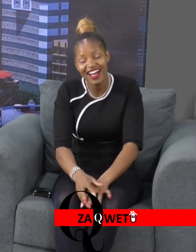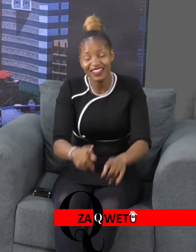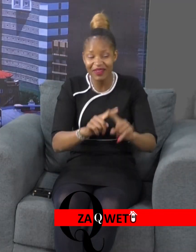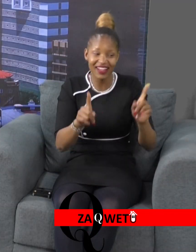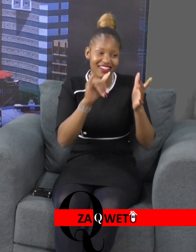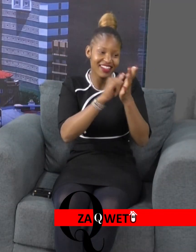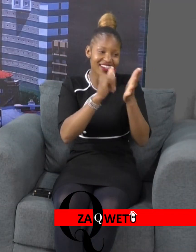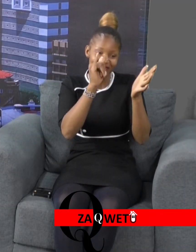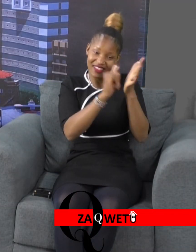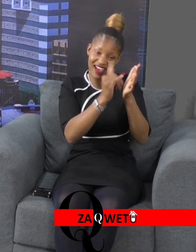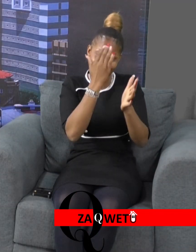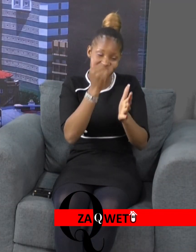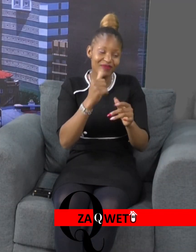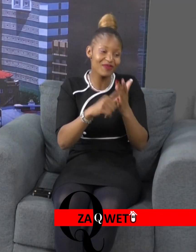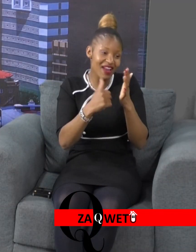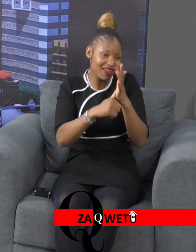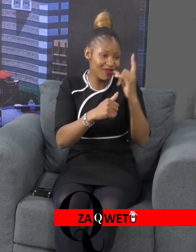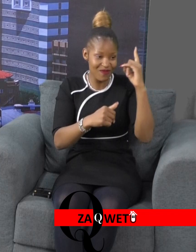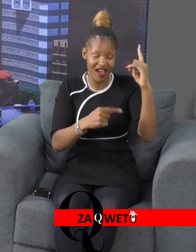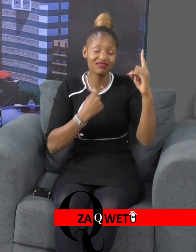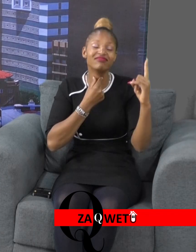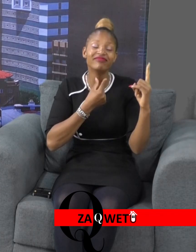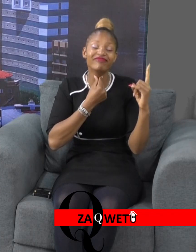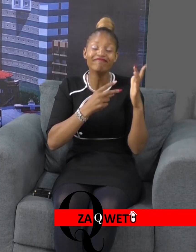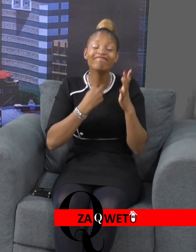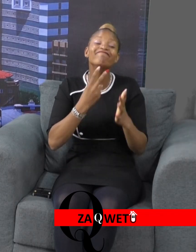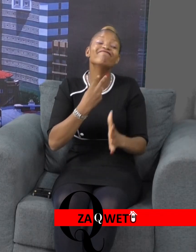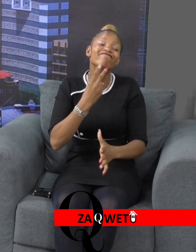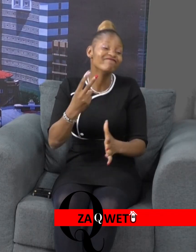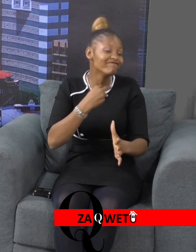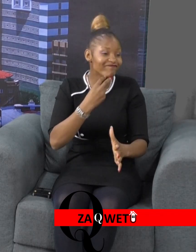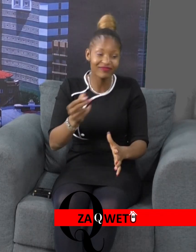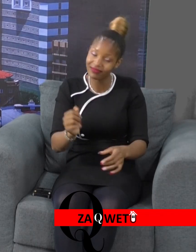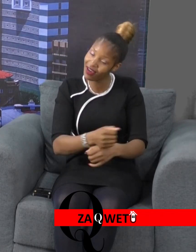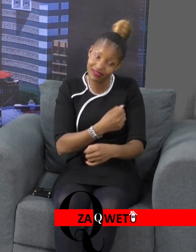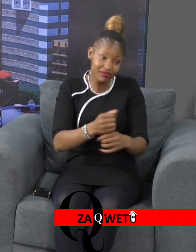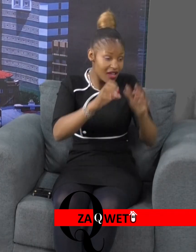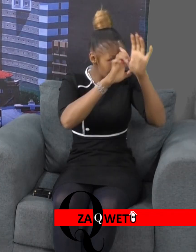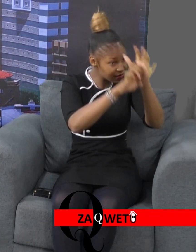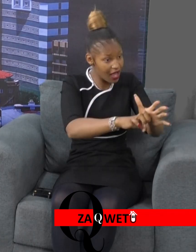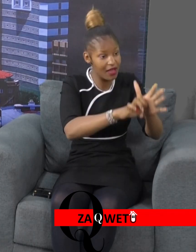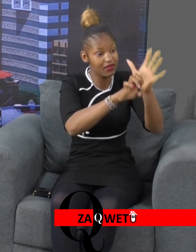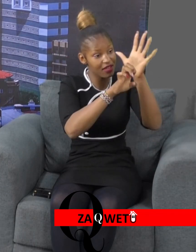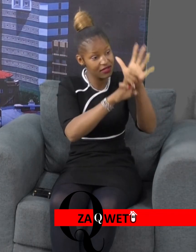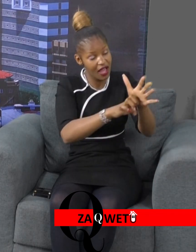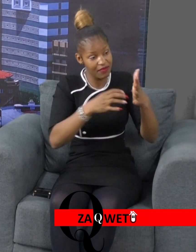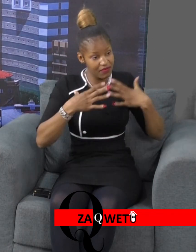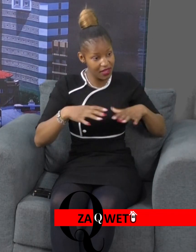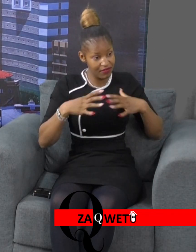One, just give me 5. But that is why I have one problem with voicing. Be a one turn to sign.